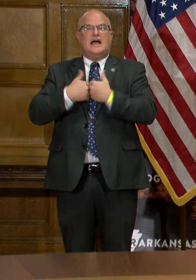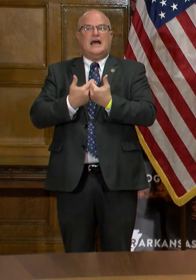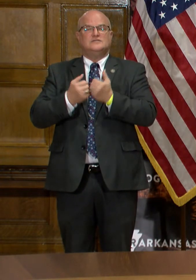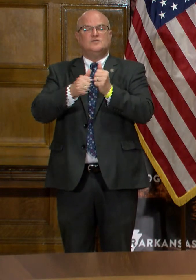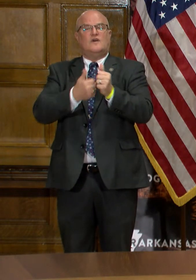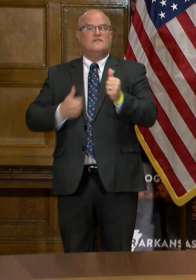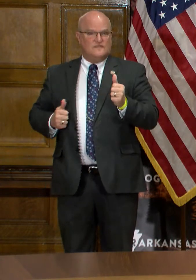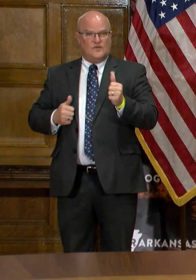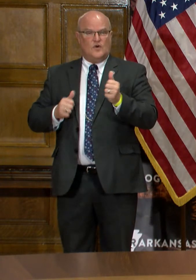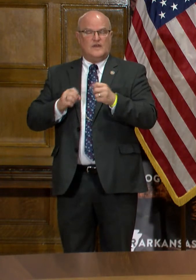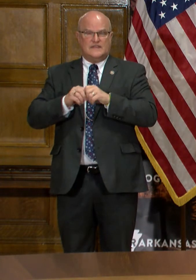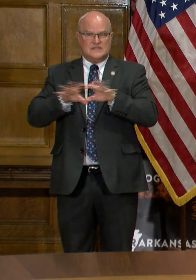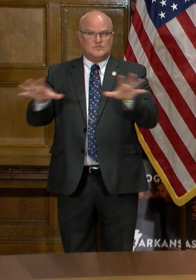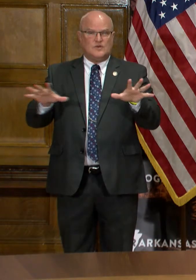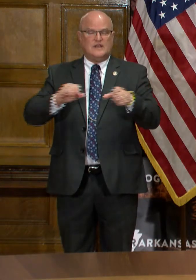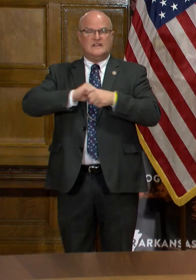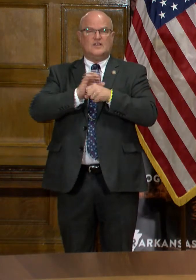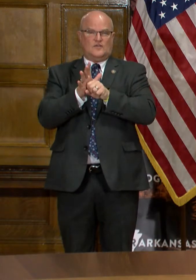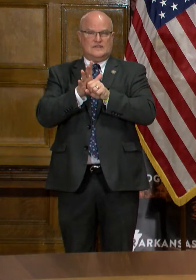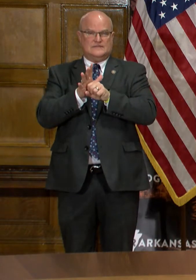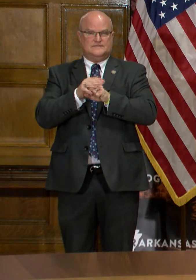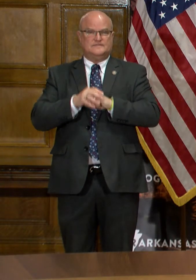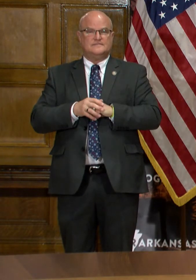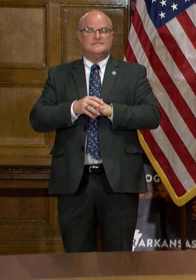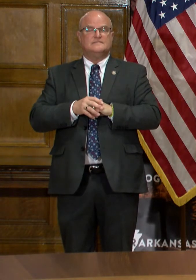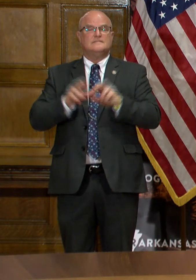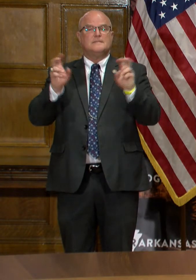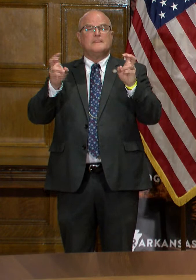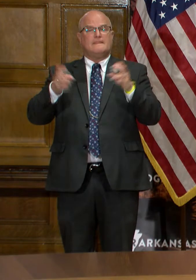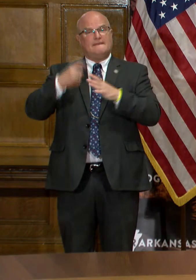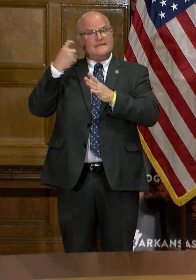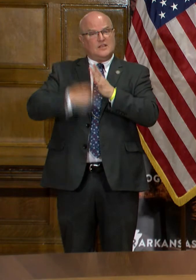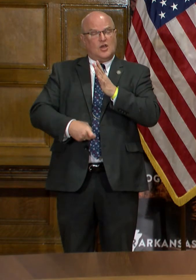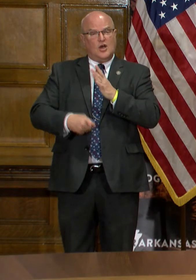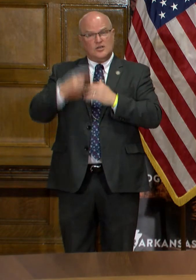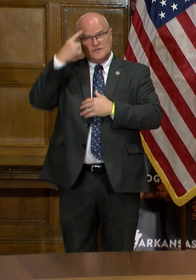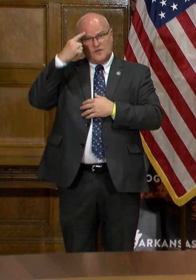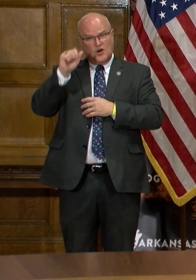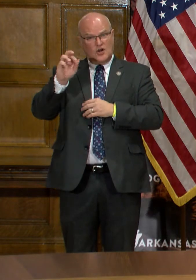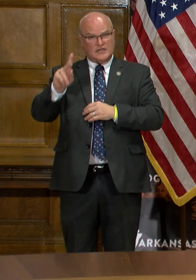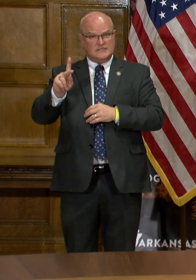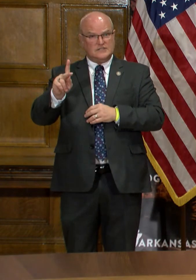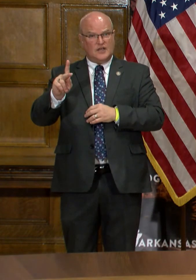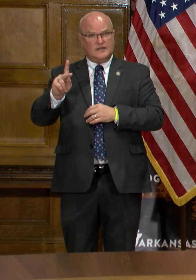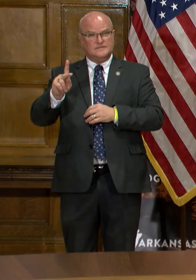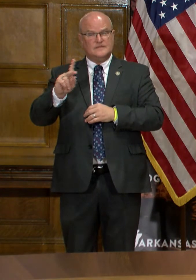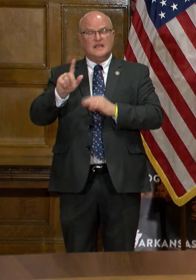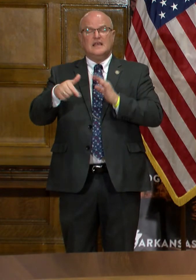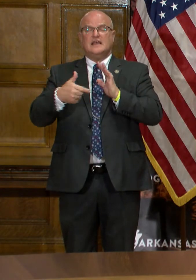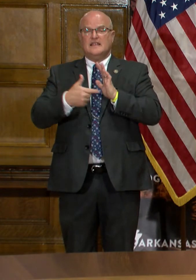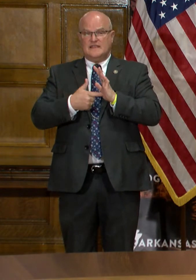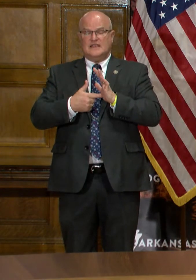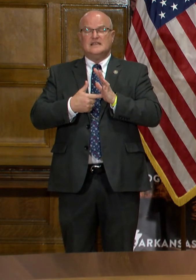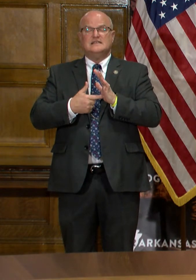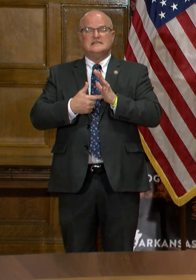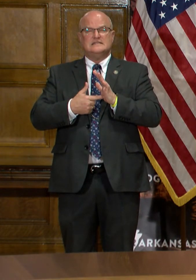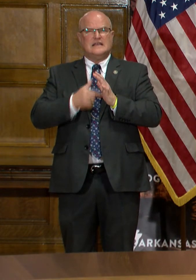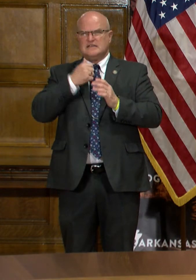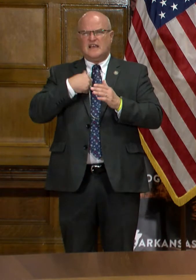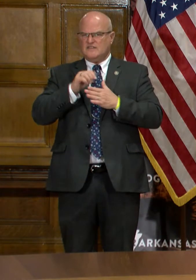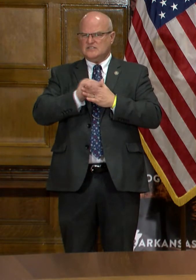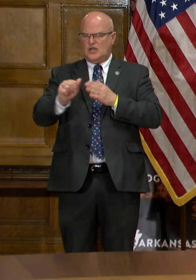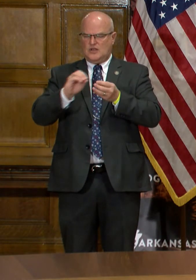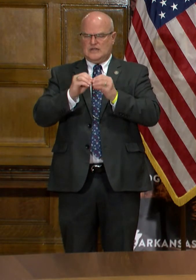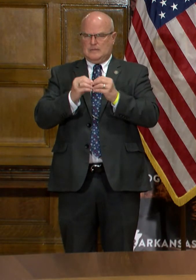to avoid the spread of the virus. In terms of the cost to Arkansas, this would be, I don't have a